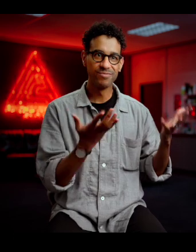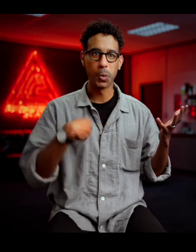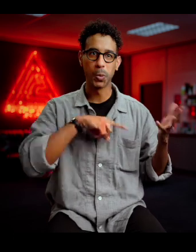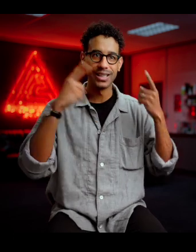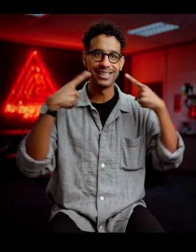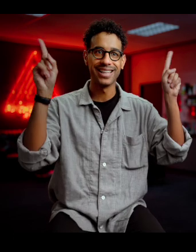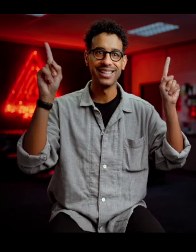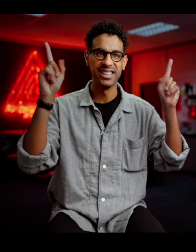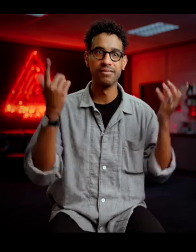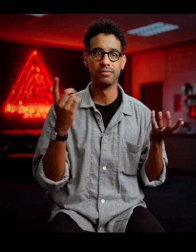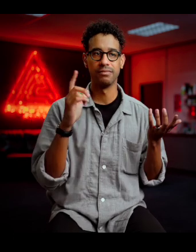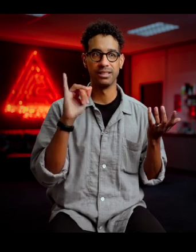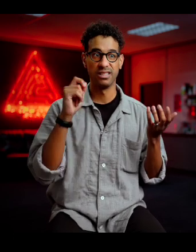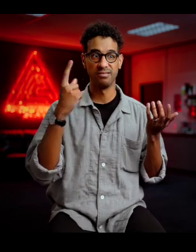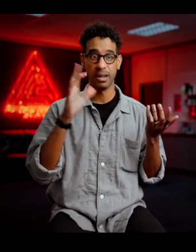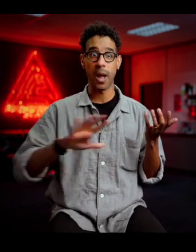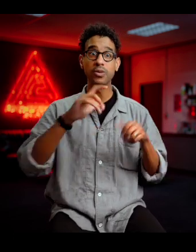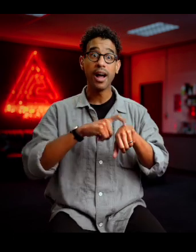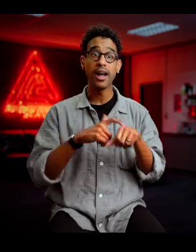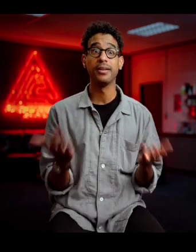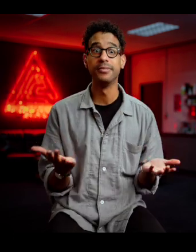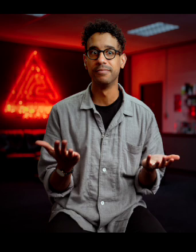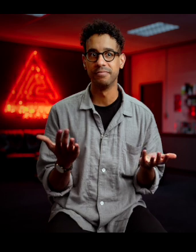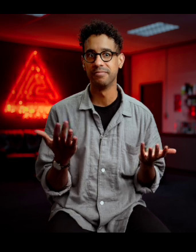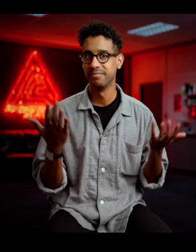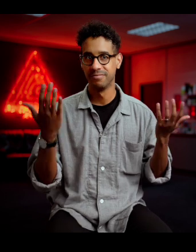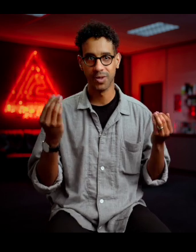and to say, we did it. It's about time, right?